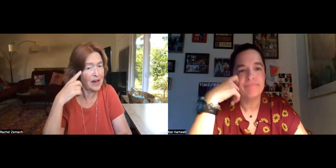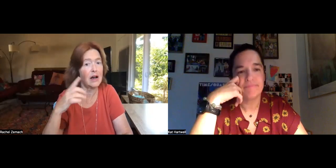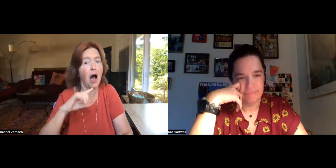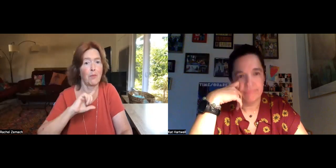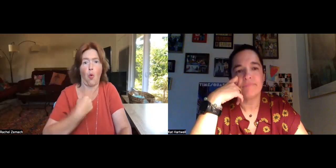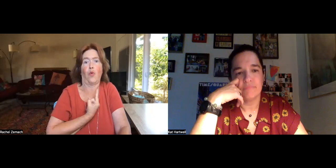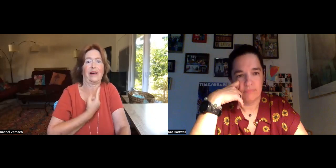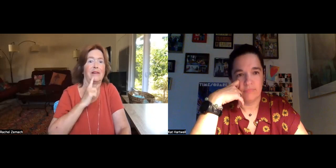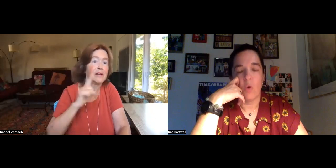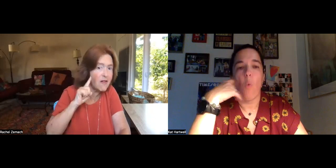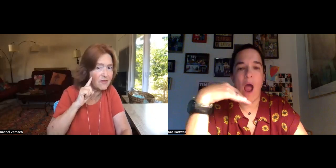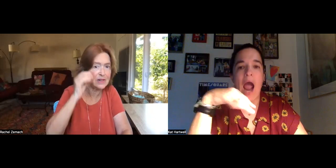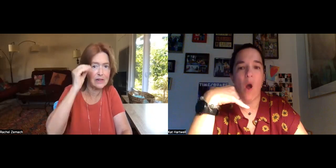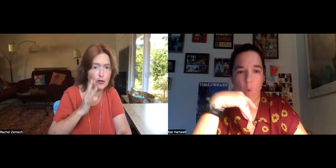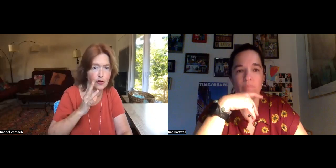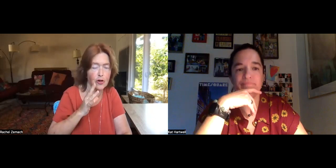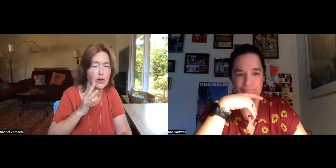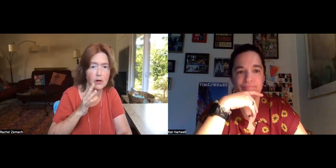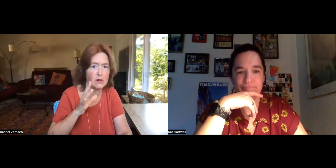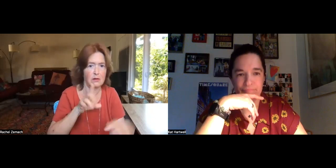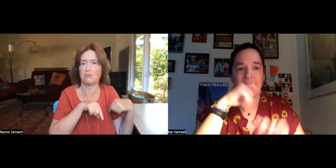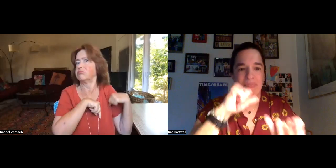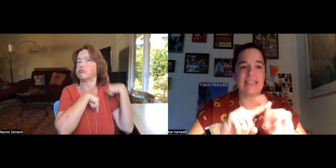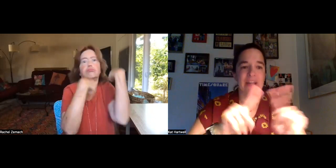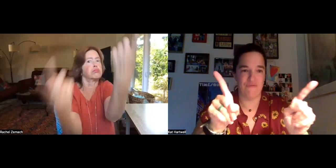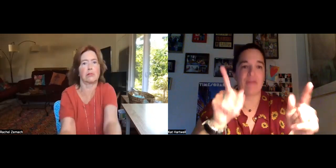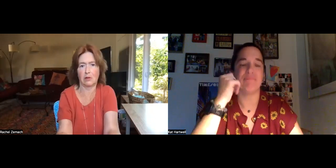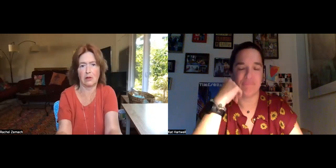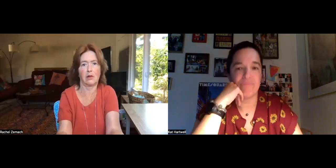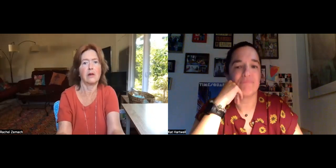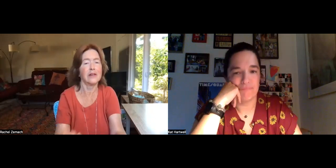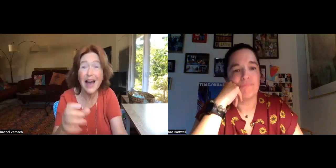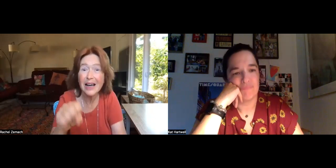think I'm only done to Wow, that's oh. different. Yeah.